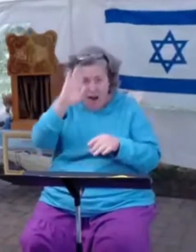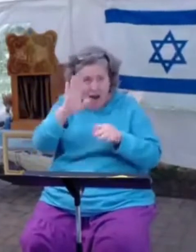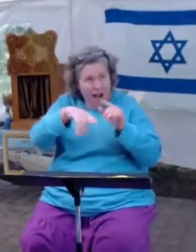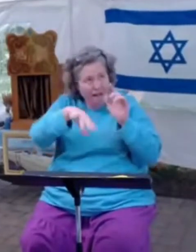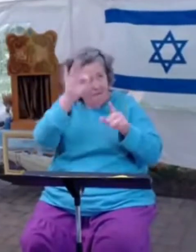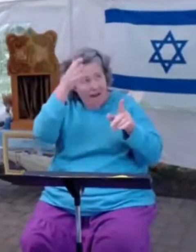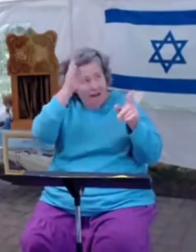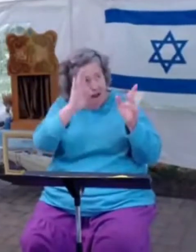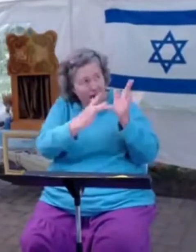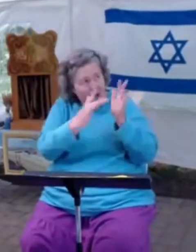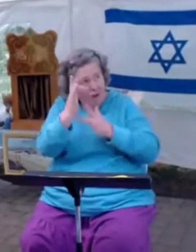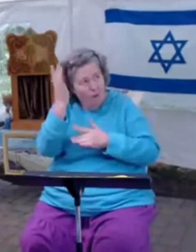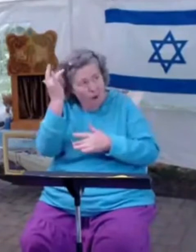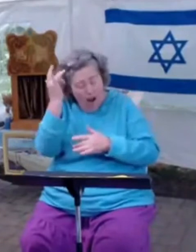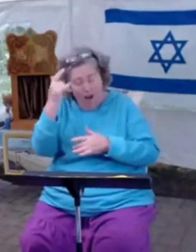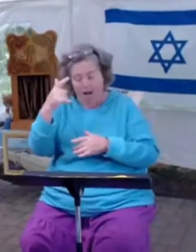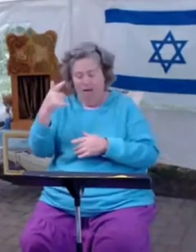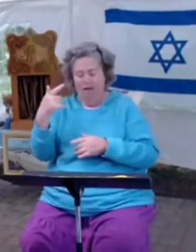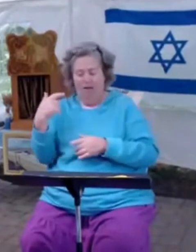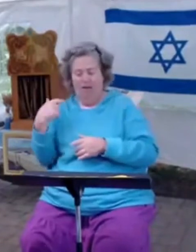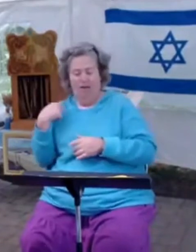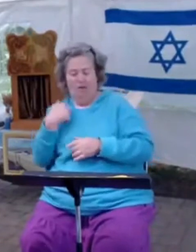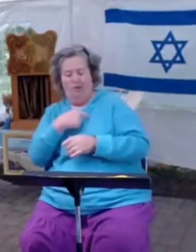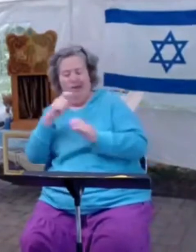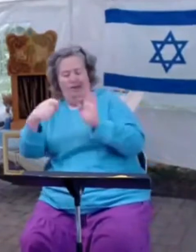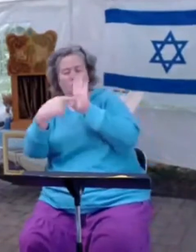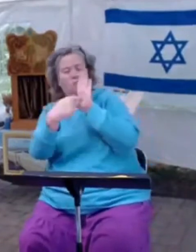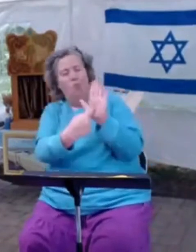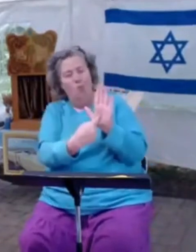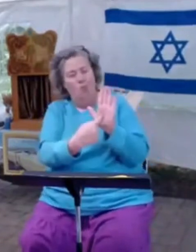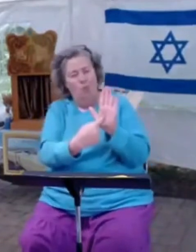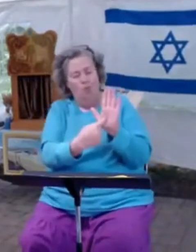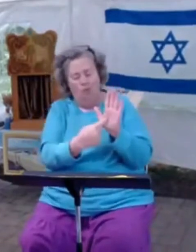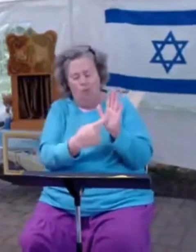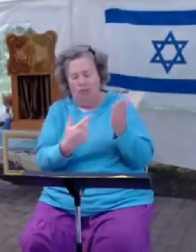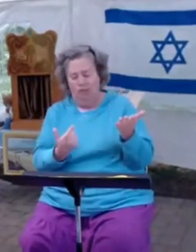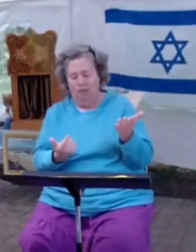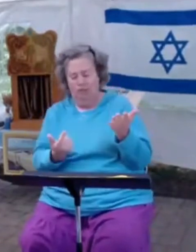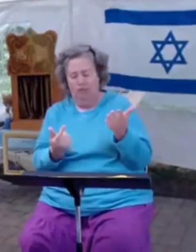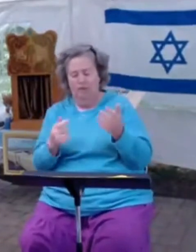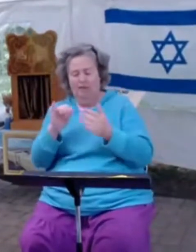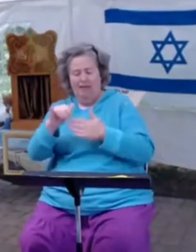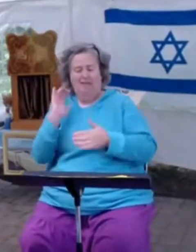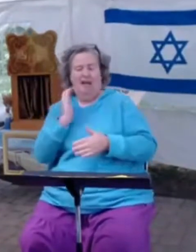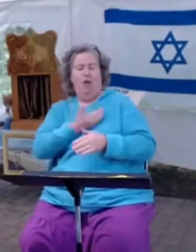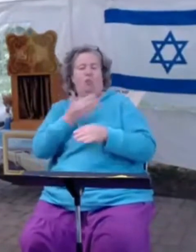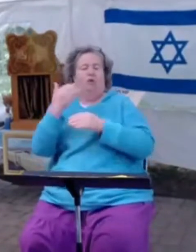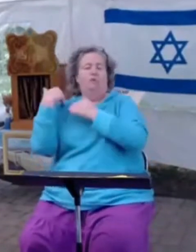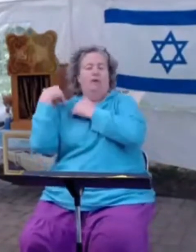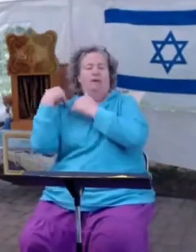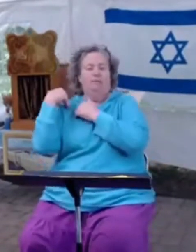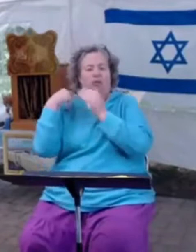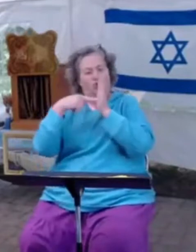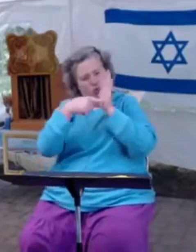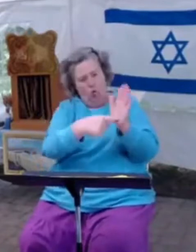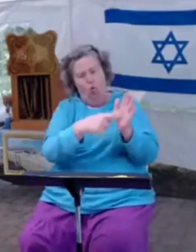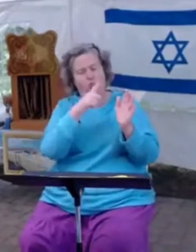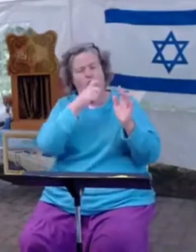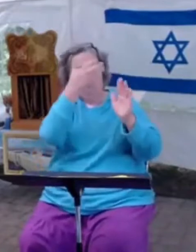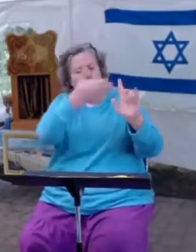became a believer by joining such type of community in the 70s.